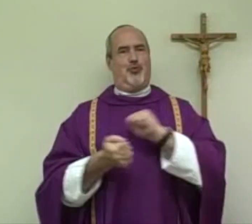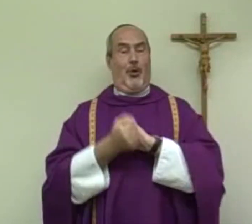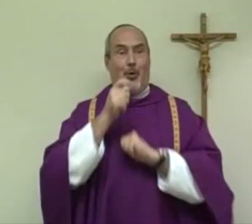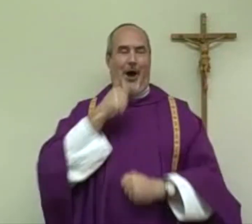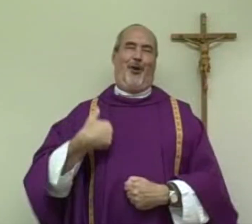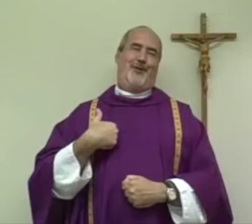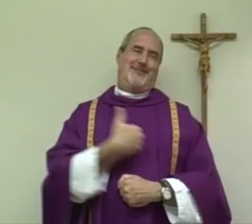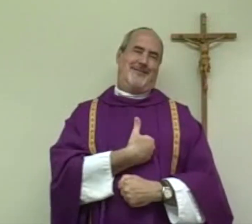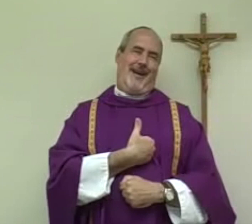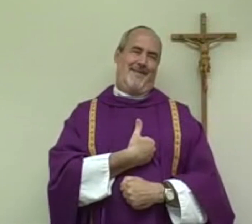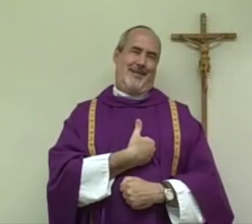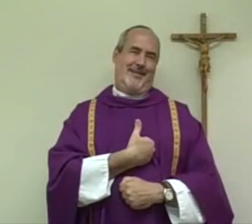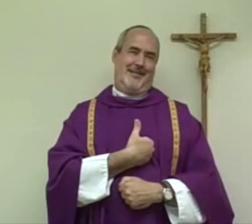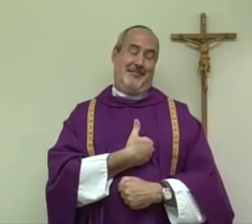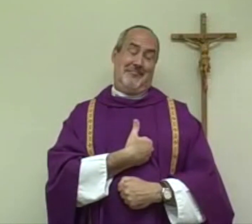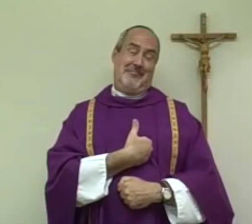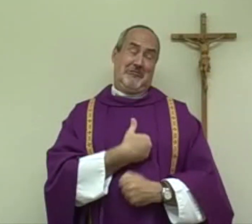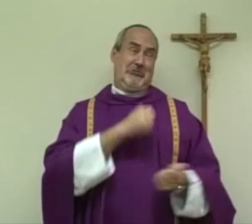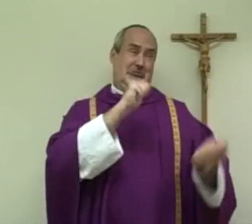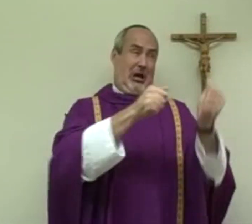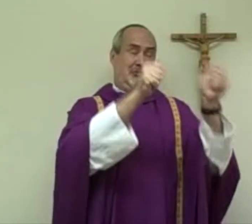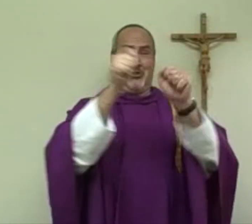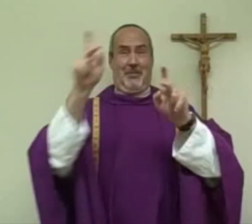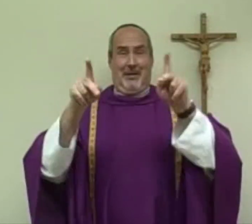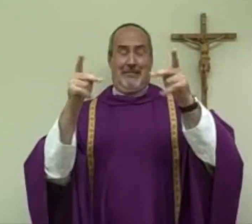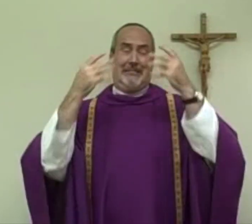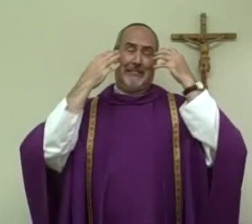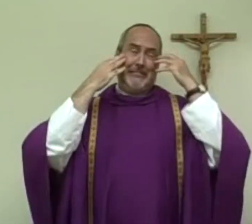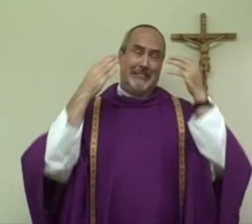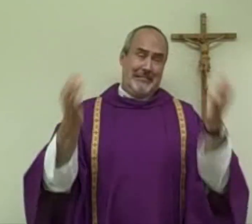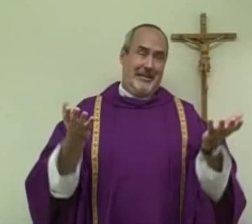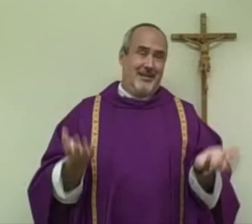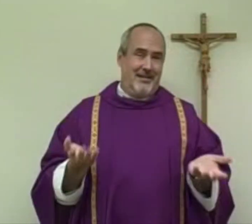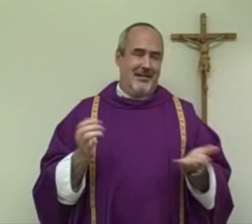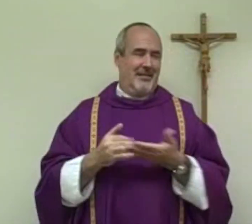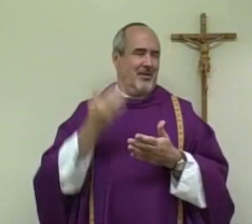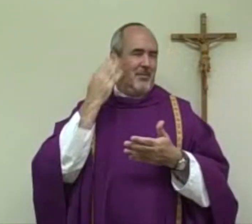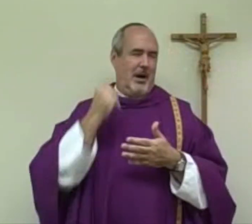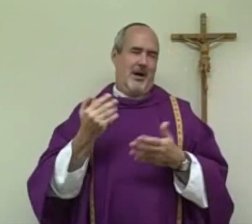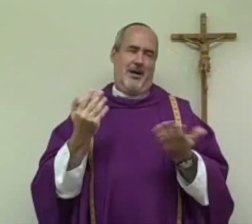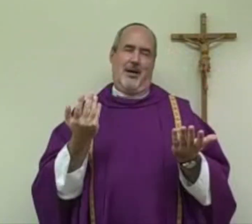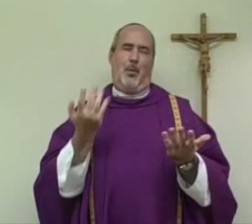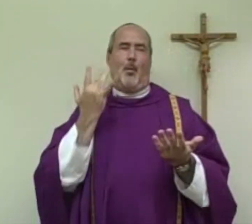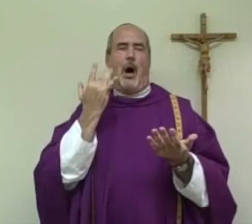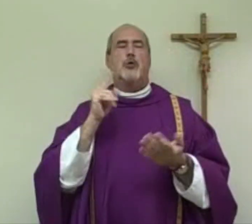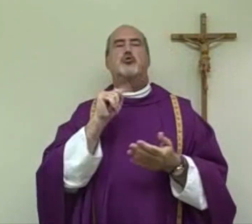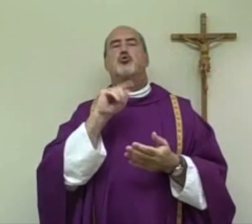improve and how we can change ourselves. I don't know that we can change other people,